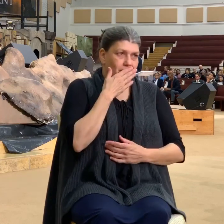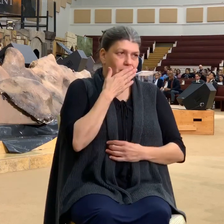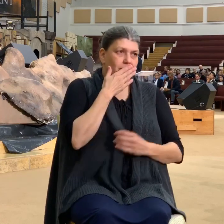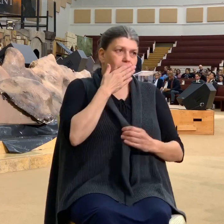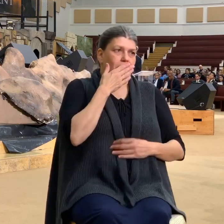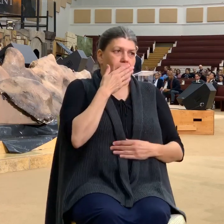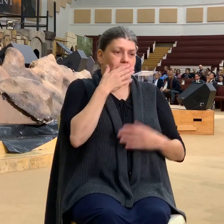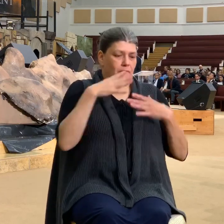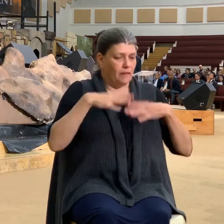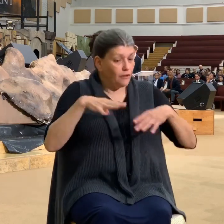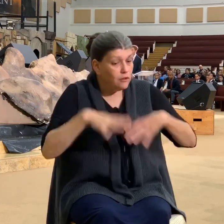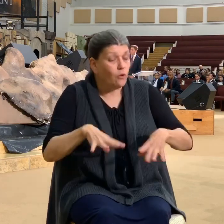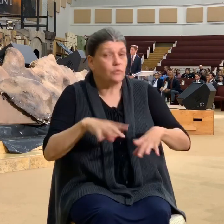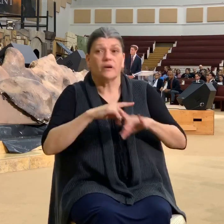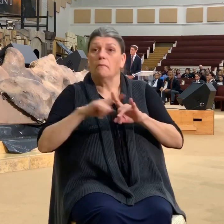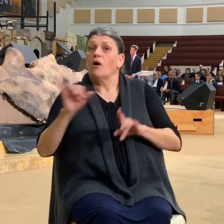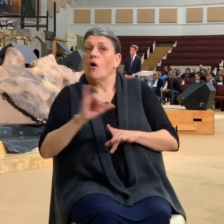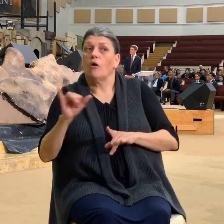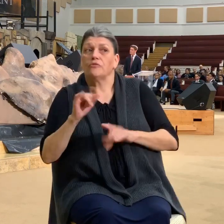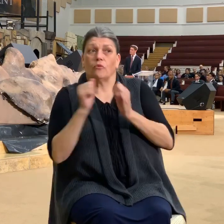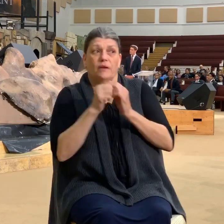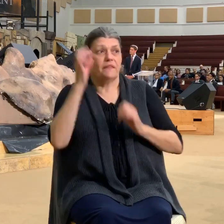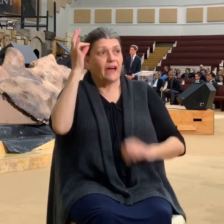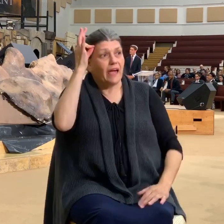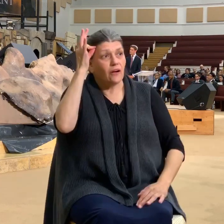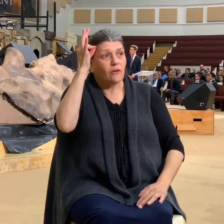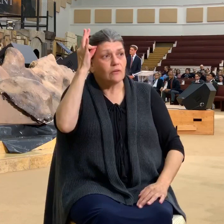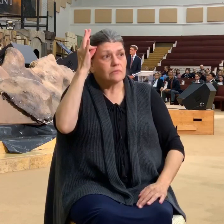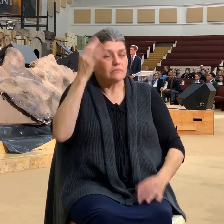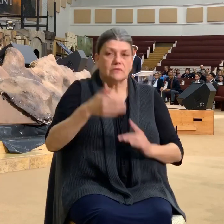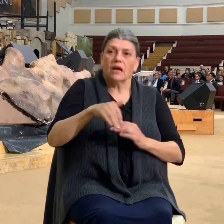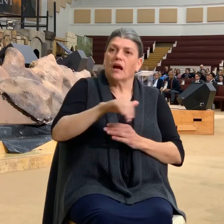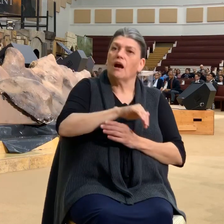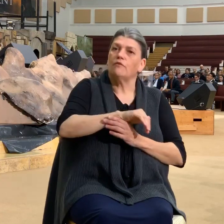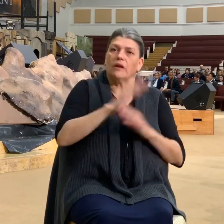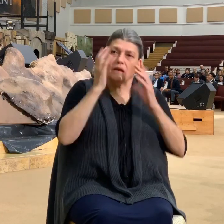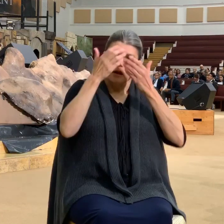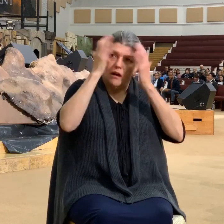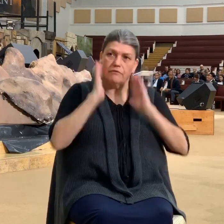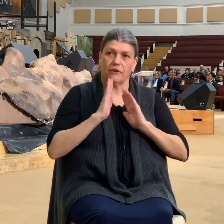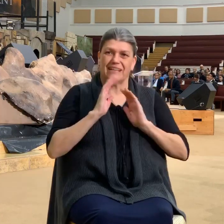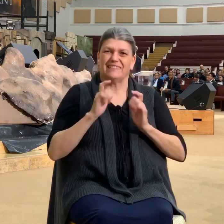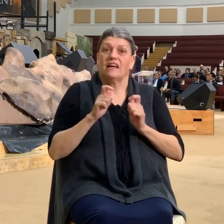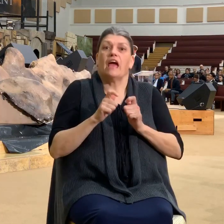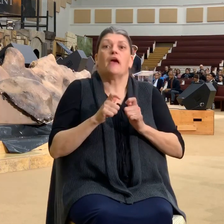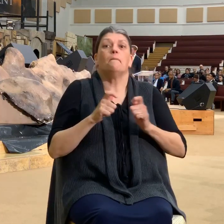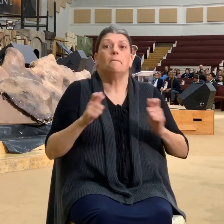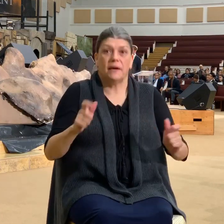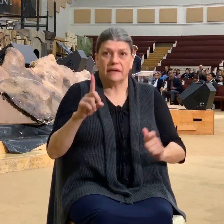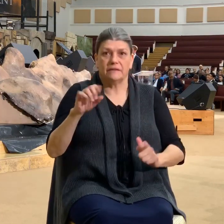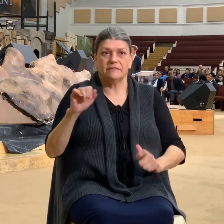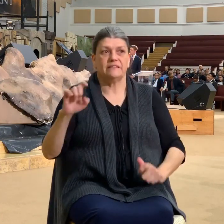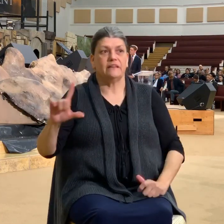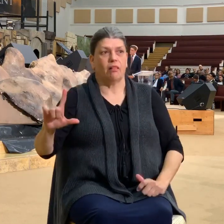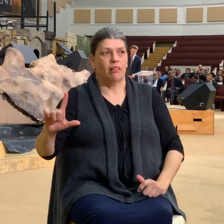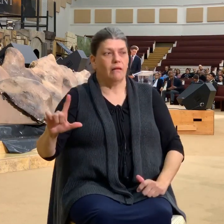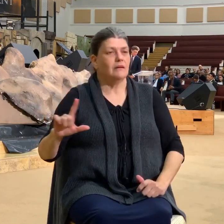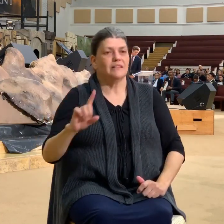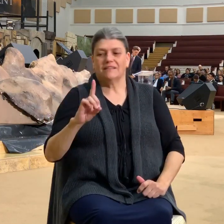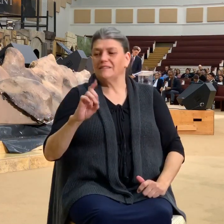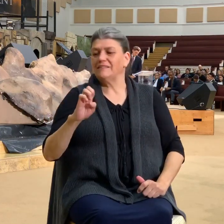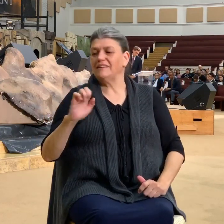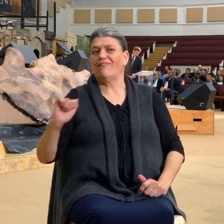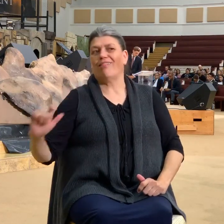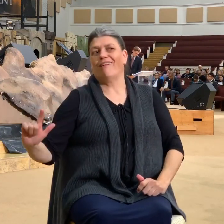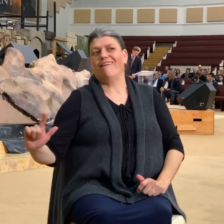purpose. And as Brother Diaz mentioned, the covering is a big deal. And in fact, the first